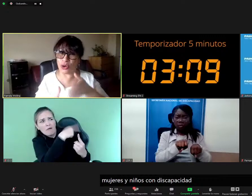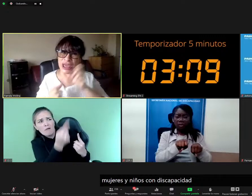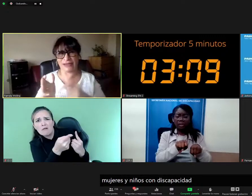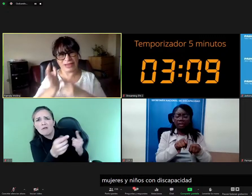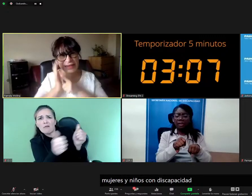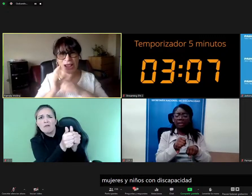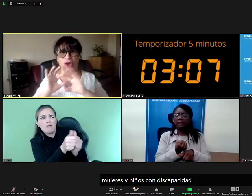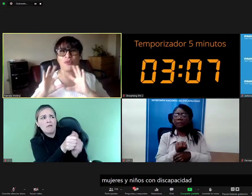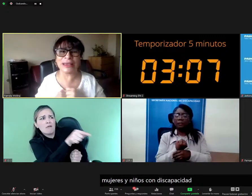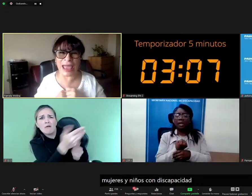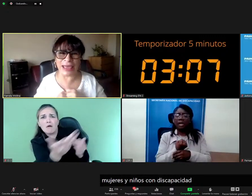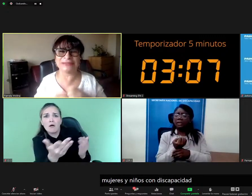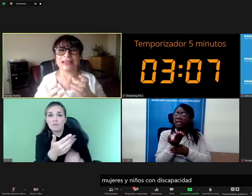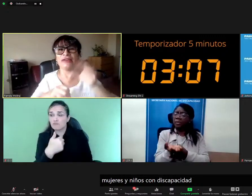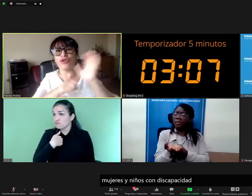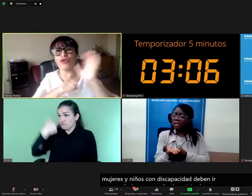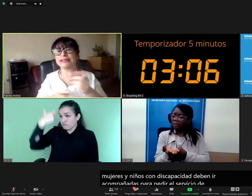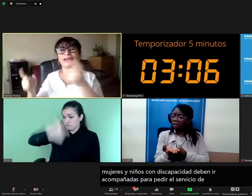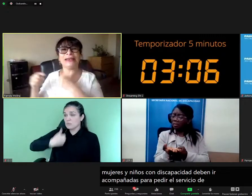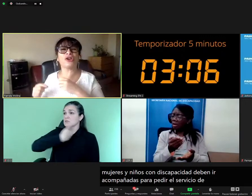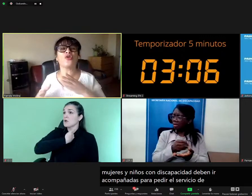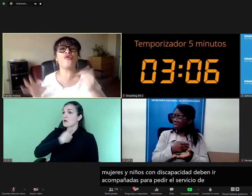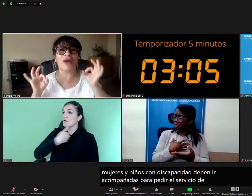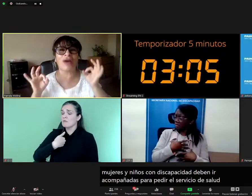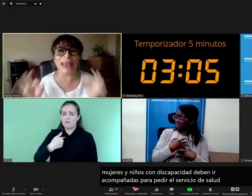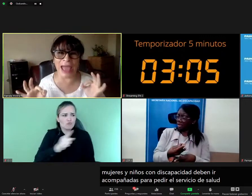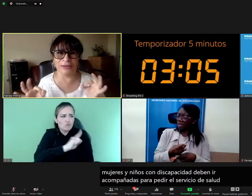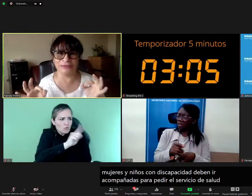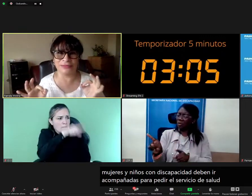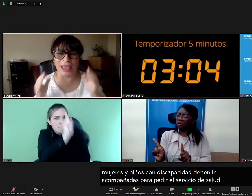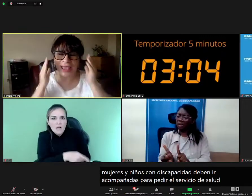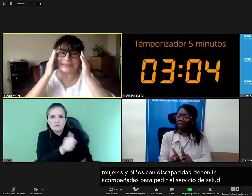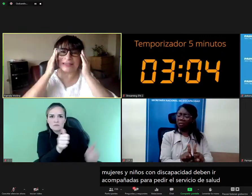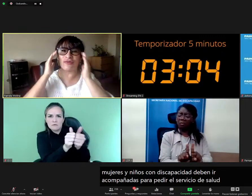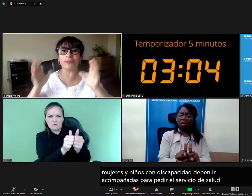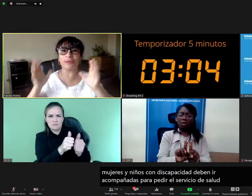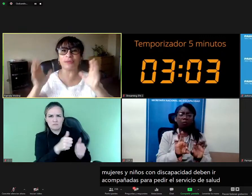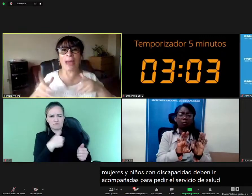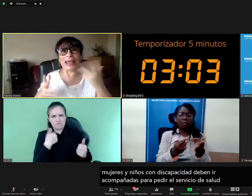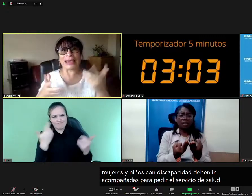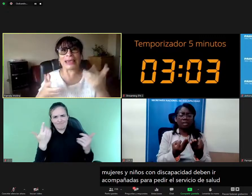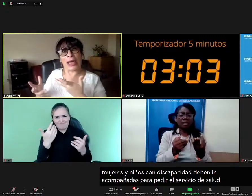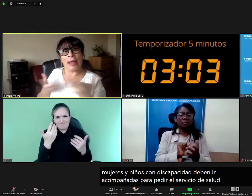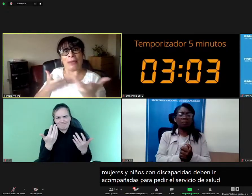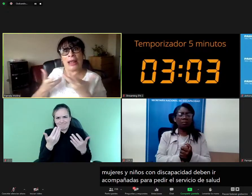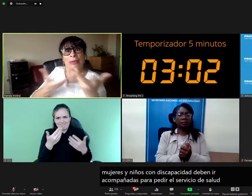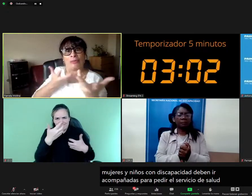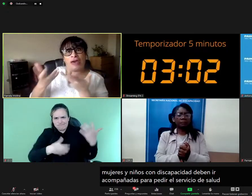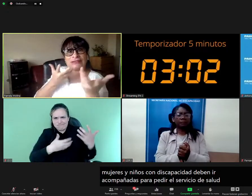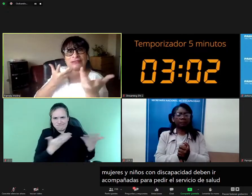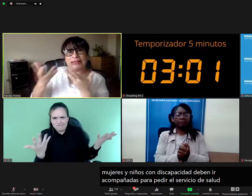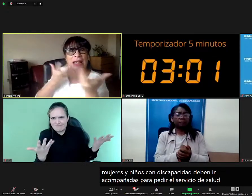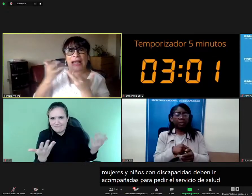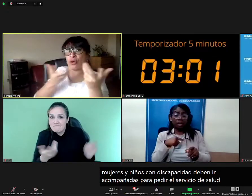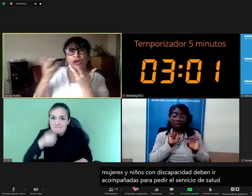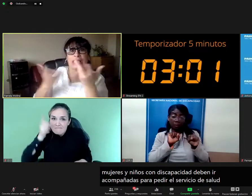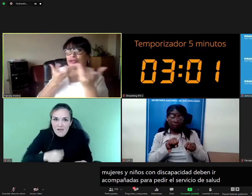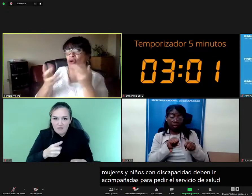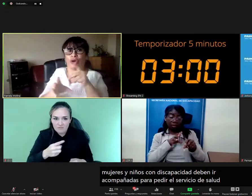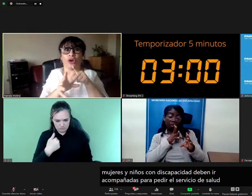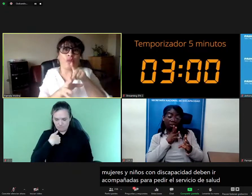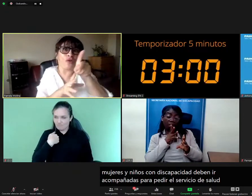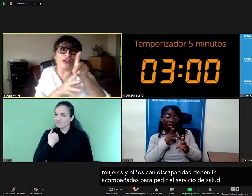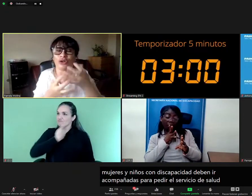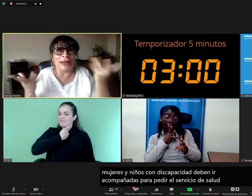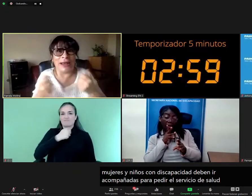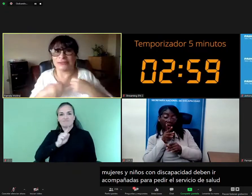accompanied by someone else they need to be accompanied by someone else they are forced to take a family member